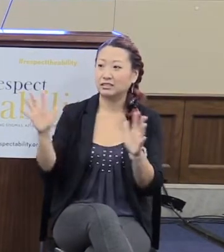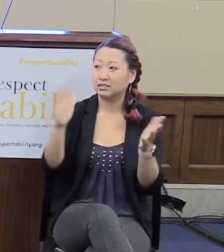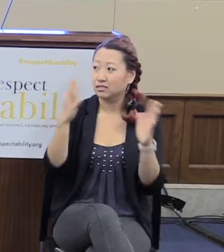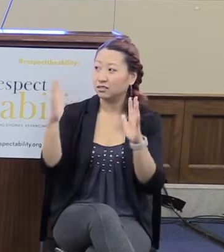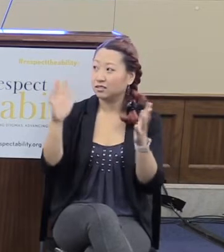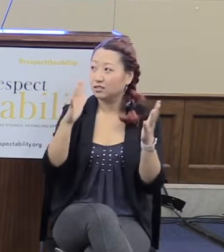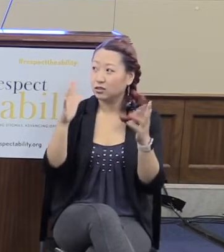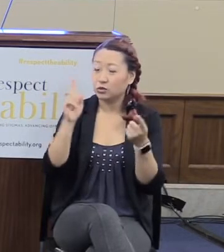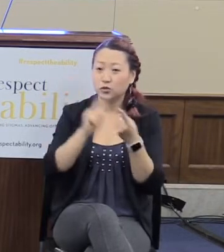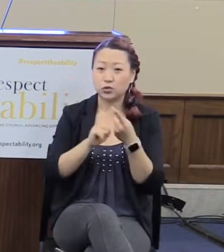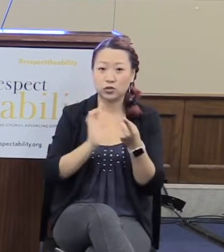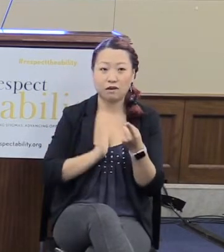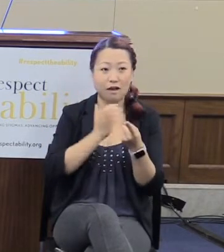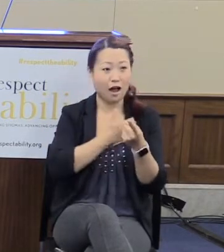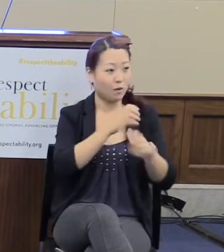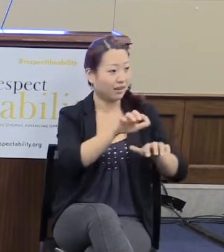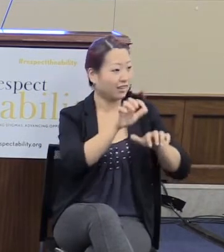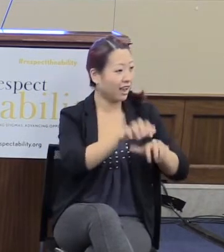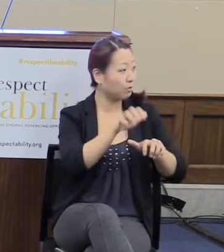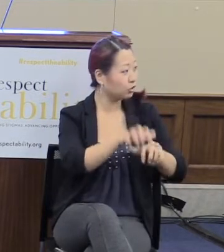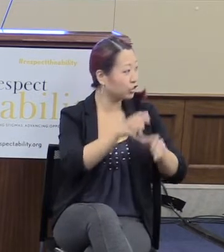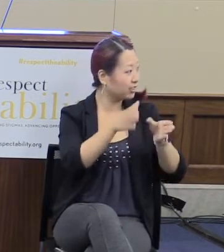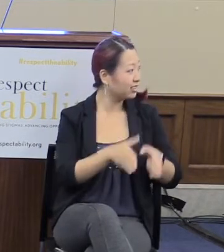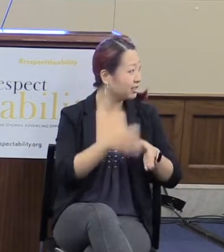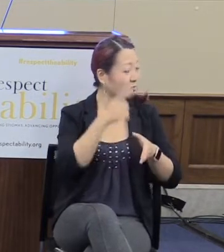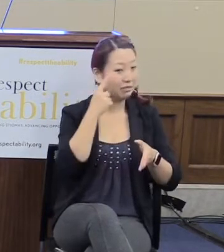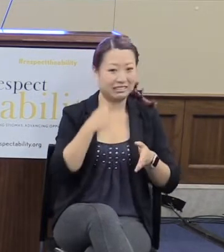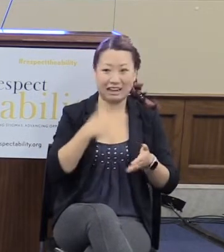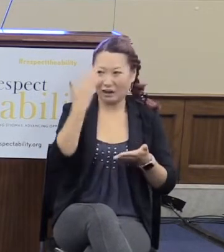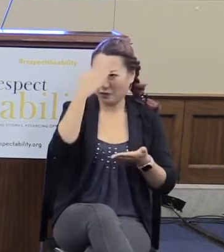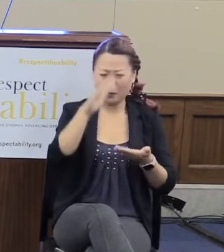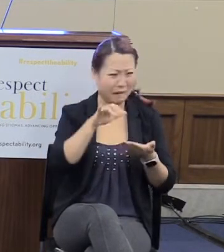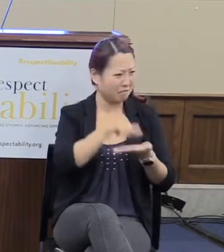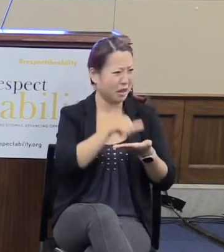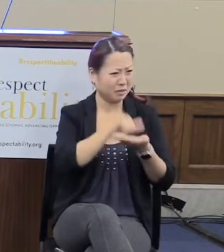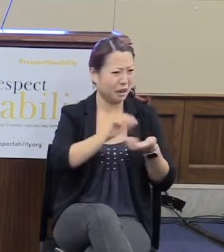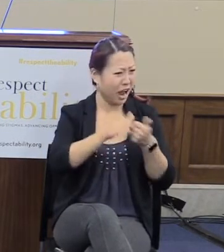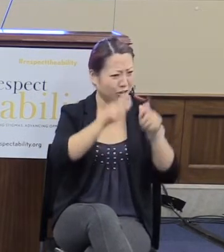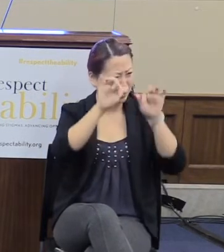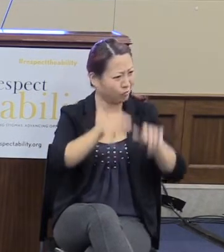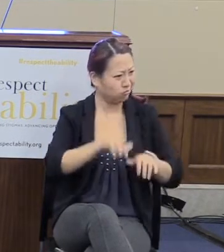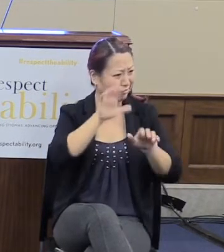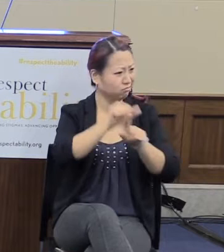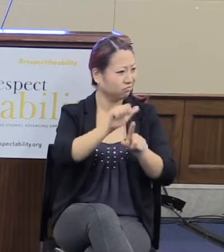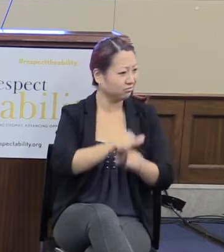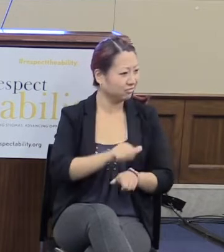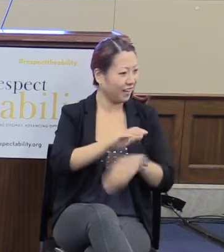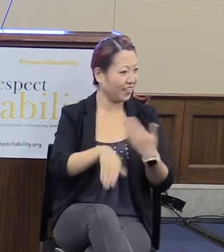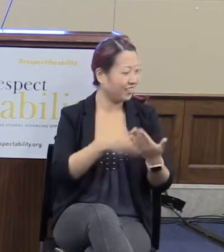applause to our captionist, because I don't know how the heck she's going to do it.